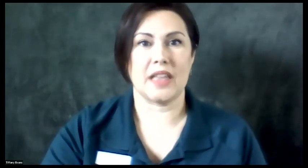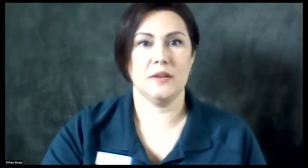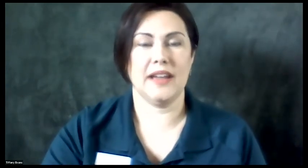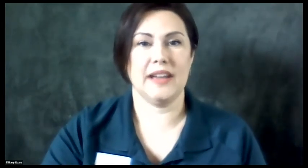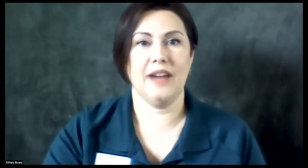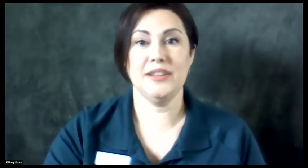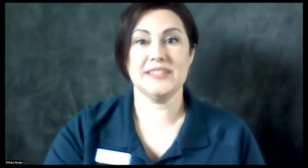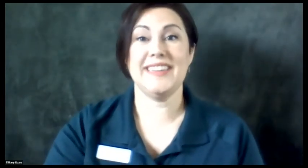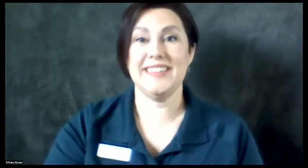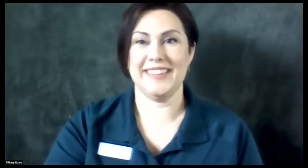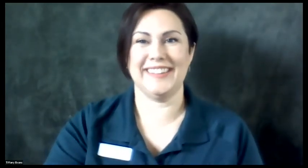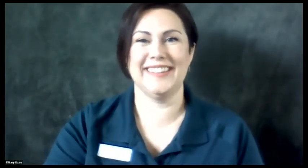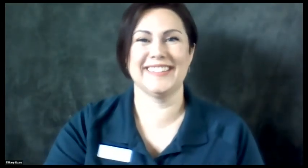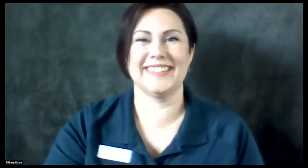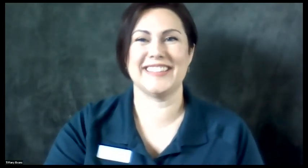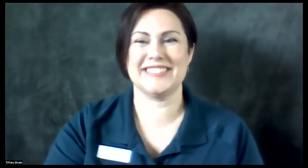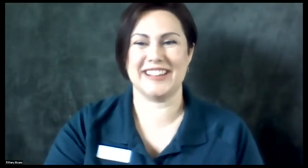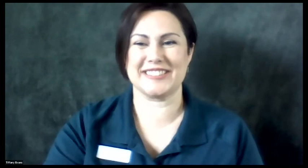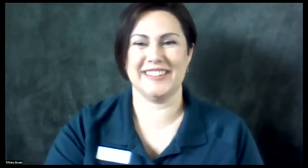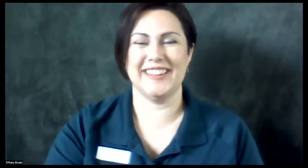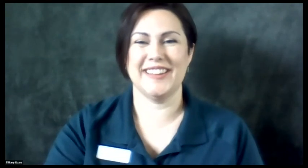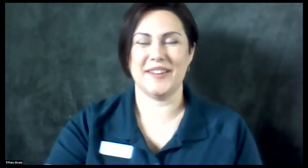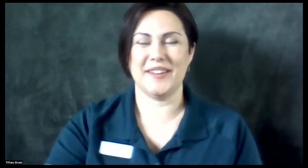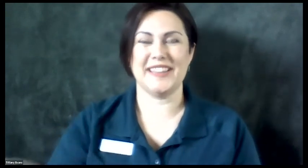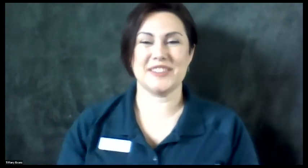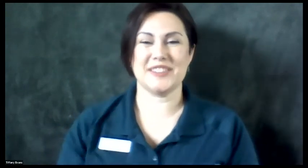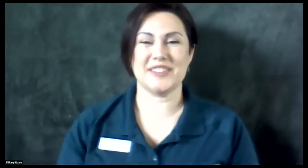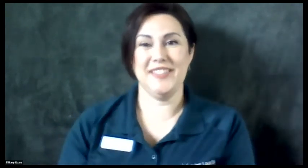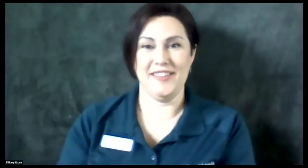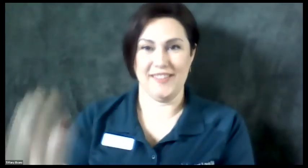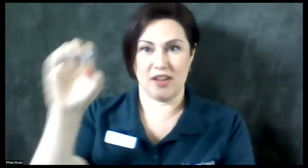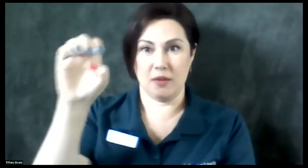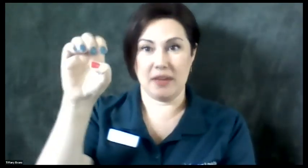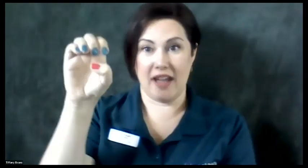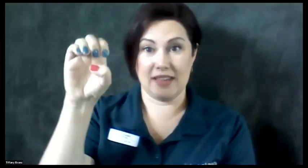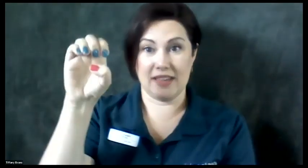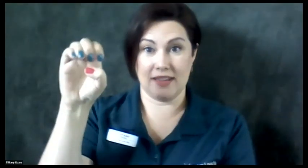Okay, how do you say Ethan? That's the next one. Okay, so for Ethan, we have E,